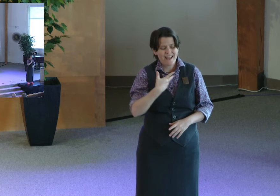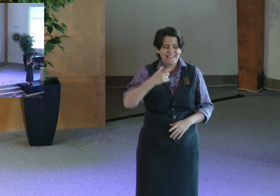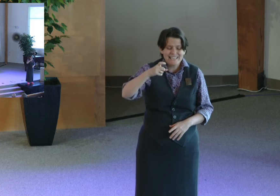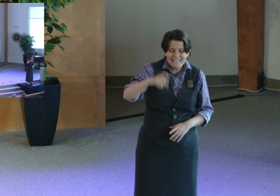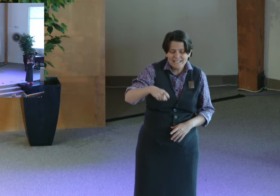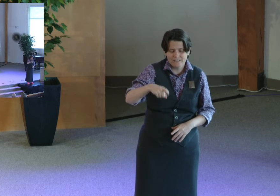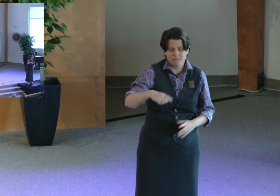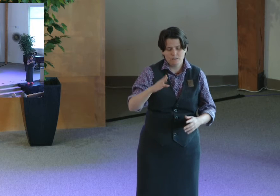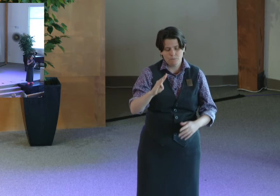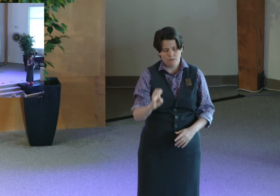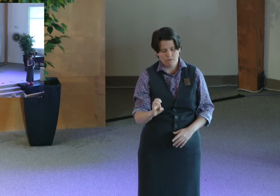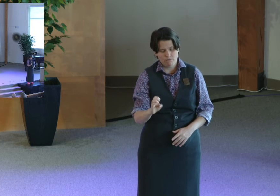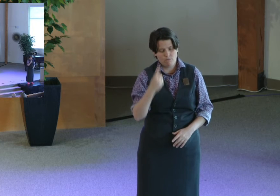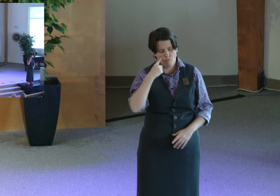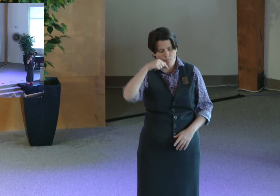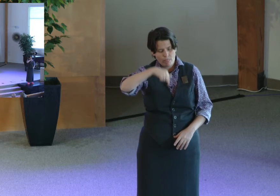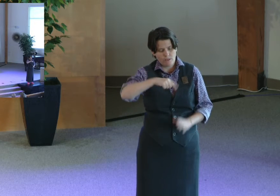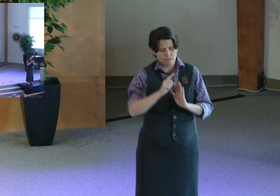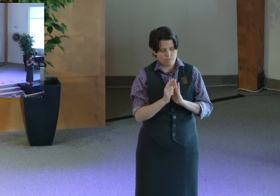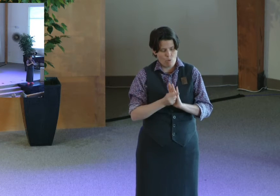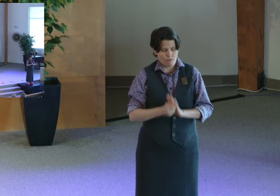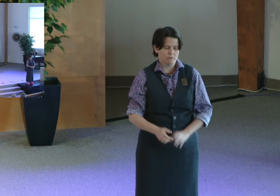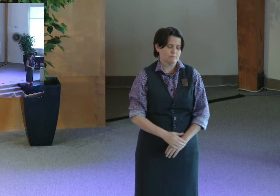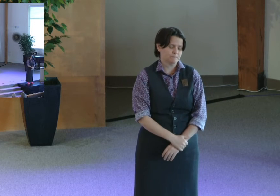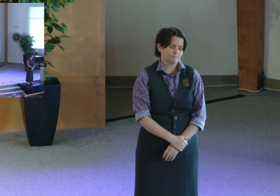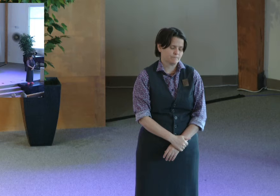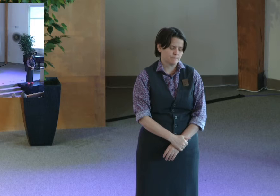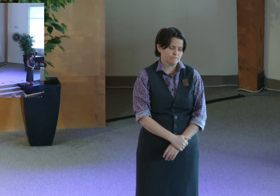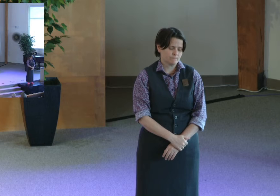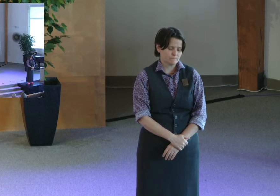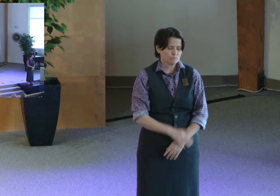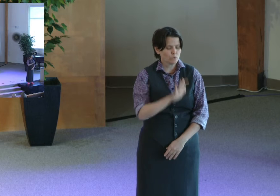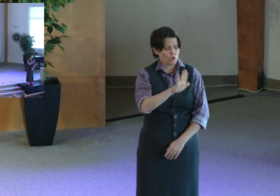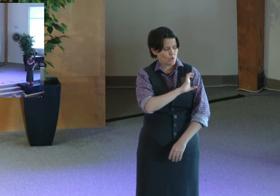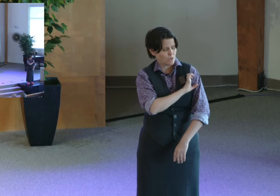Feel that shift in energy at that realization.